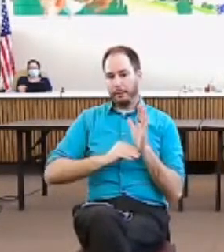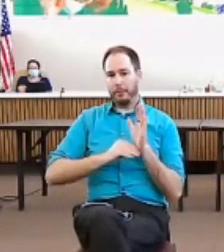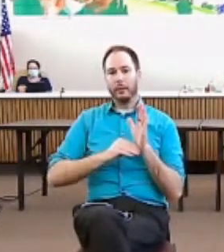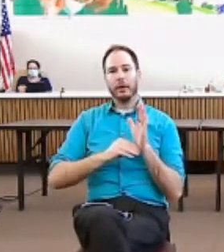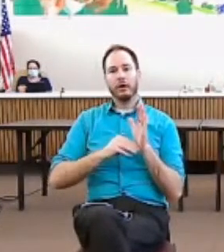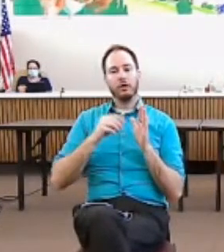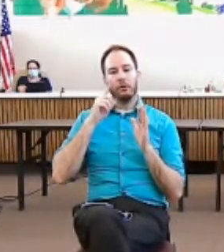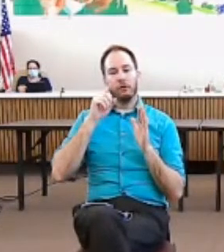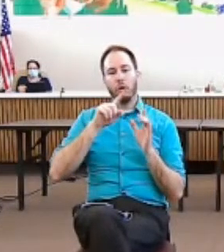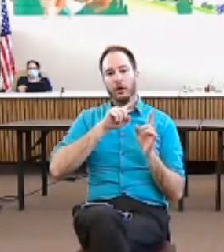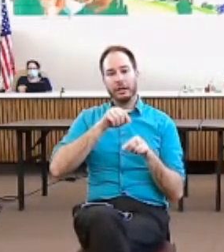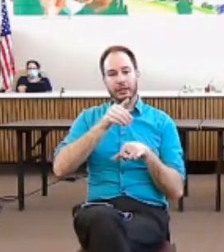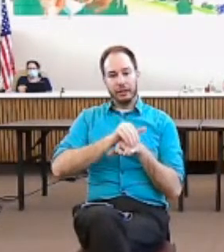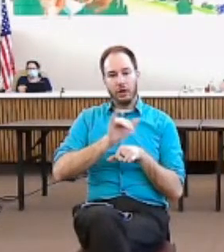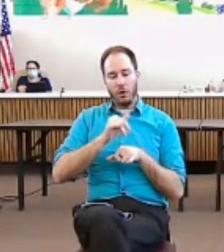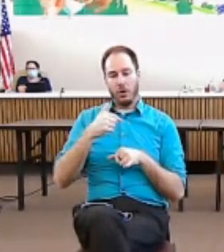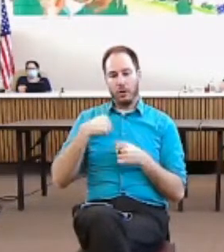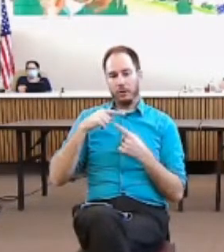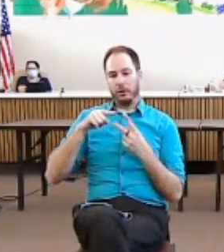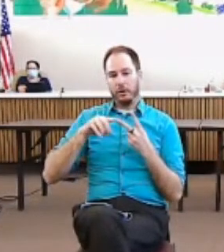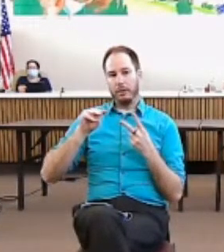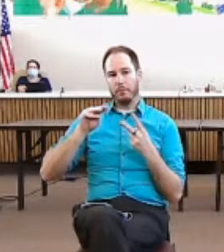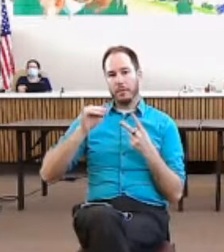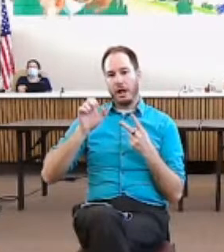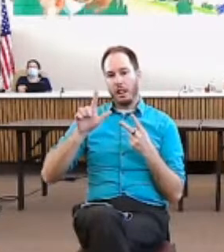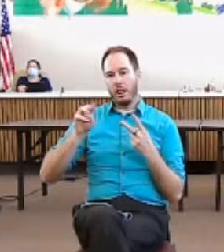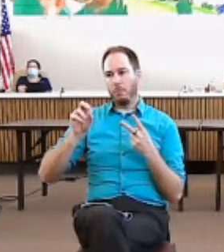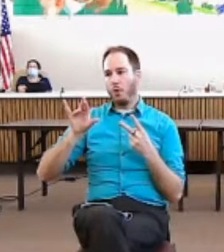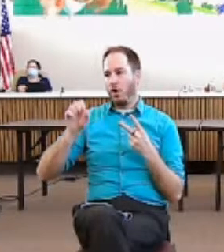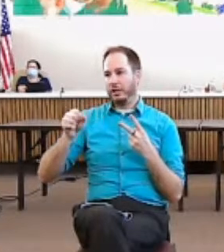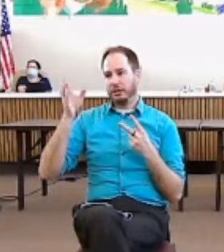In attendance this evening also is Mr. Michael Morris,